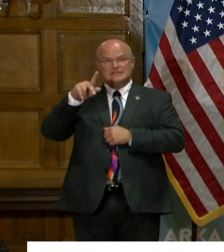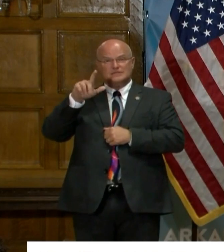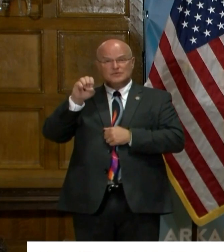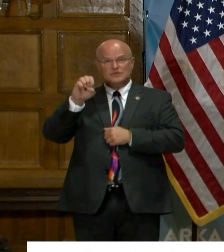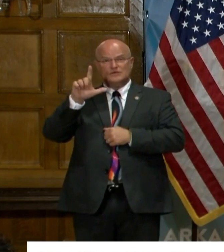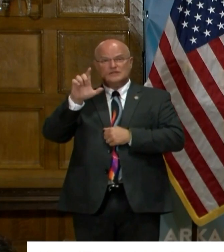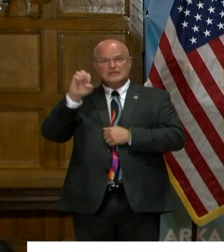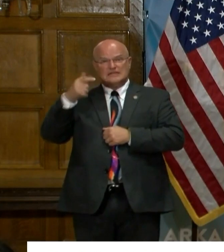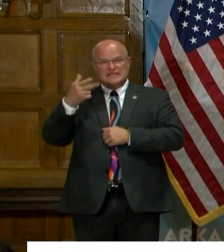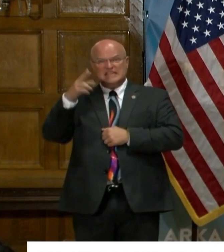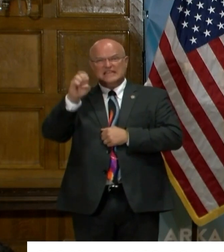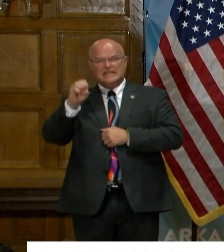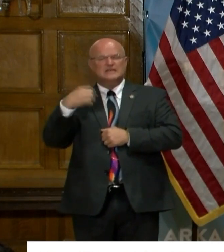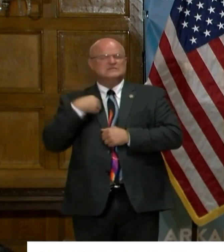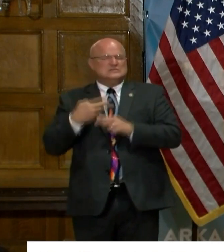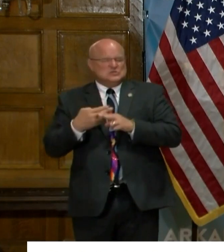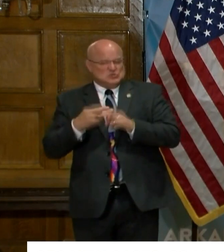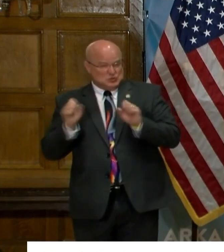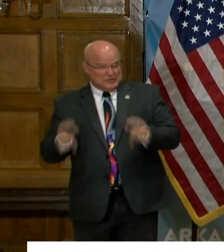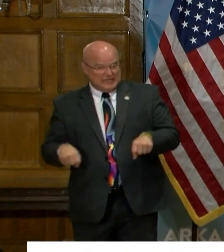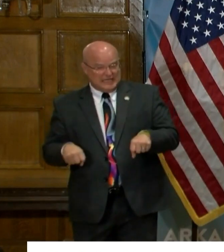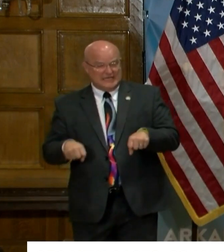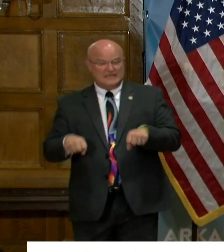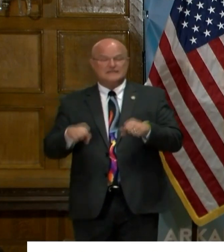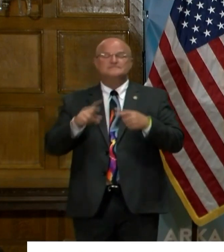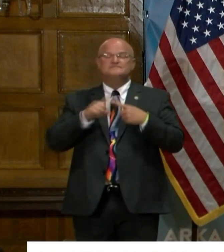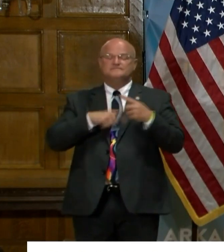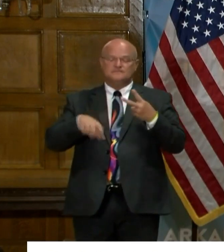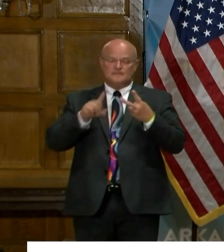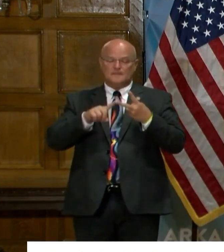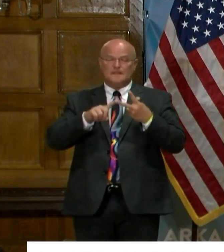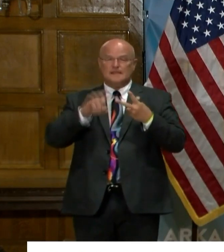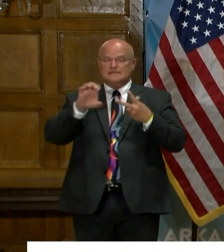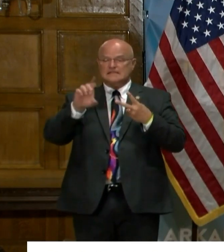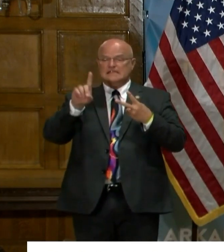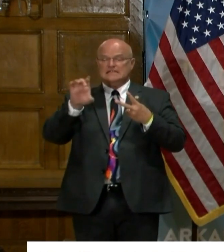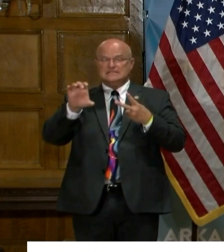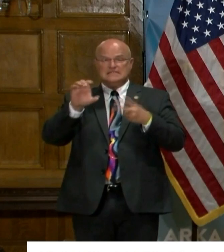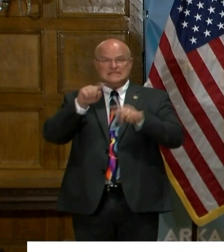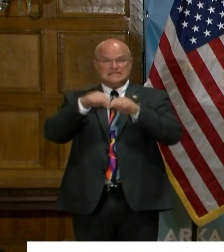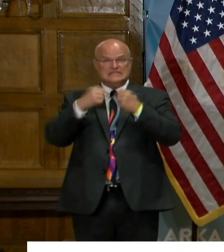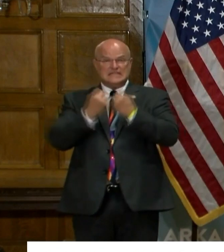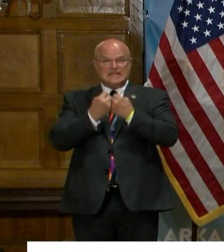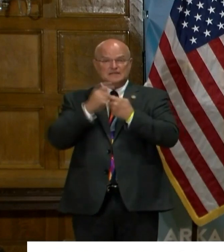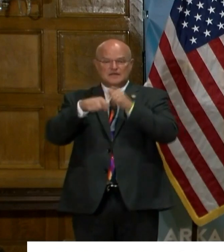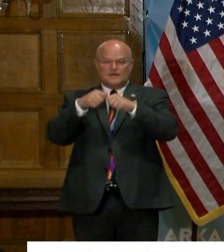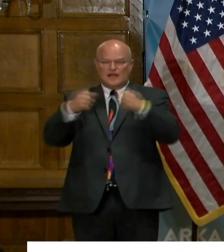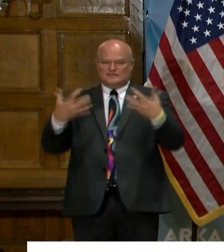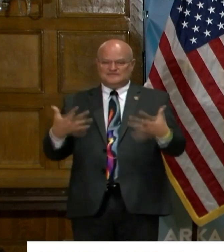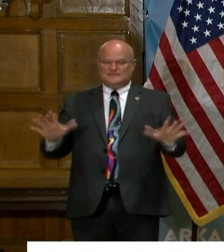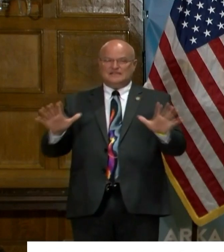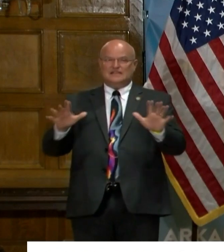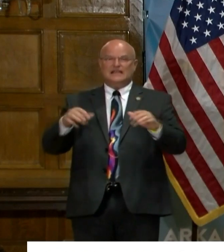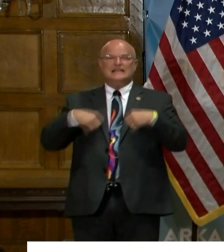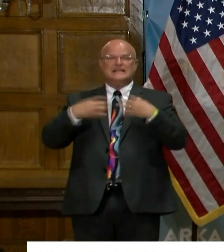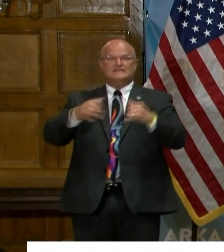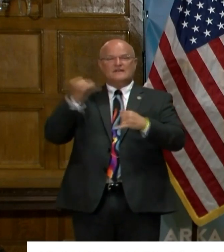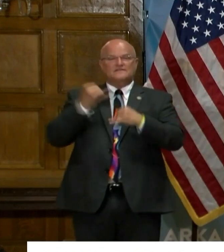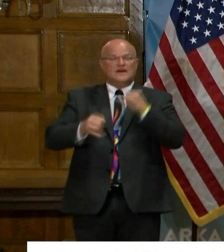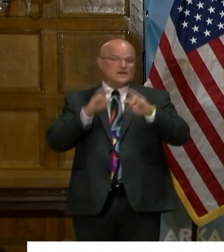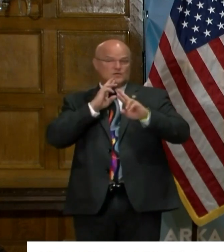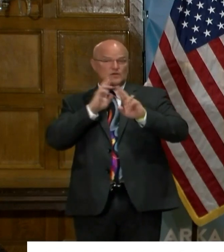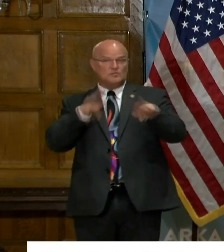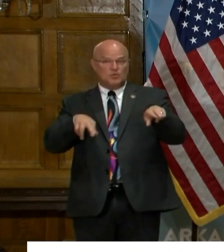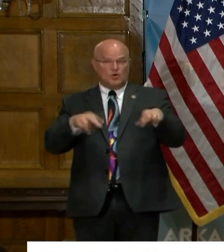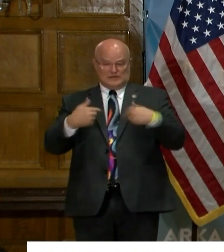able to do that shortly. In terms of the CDC team, they are wrapping up their work. They are to give a final report